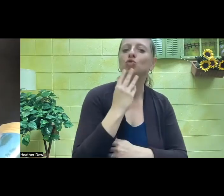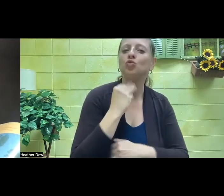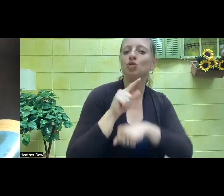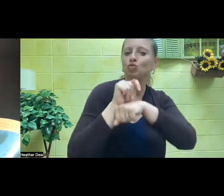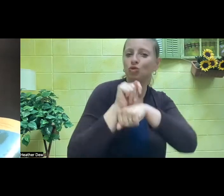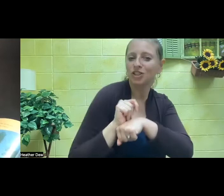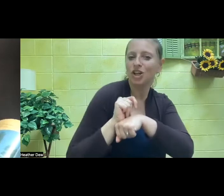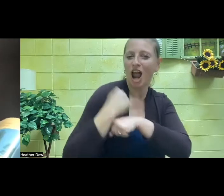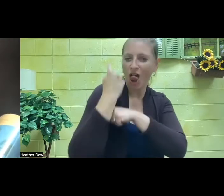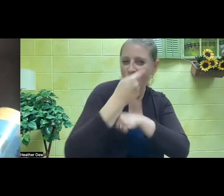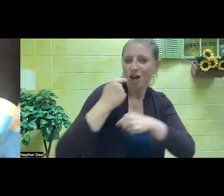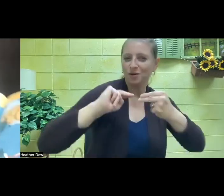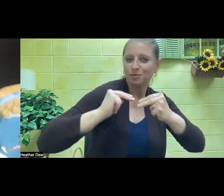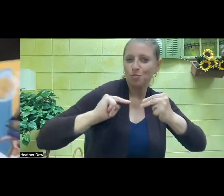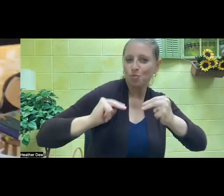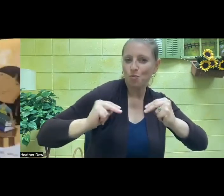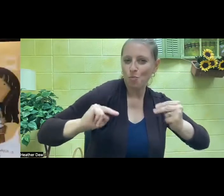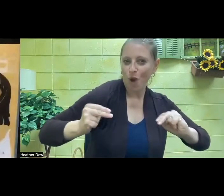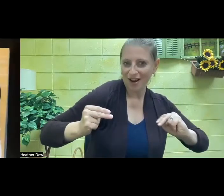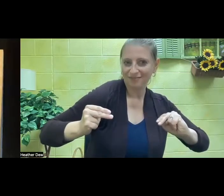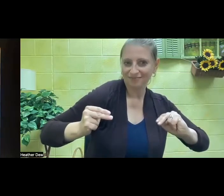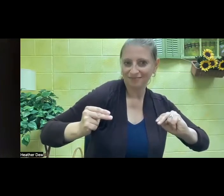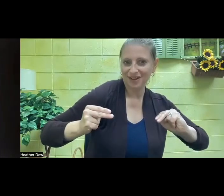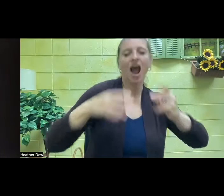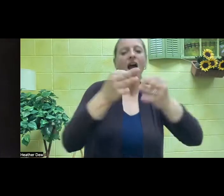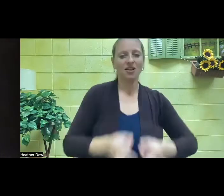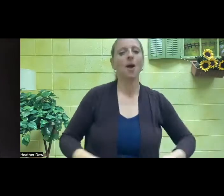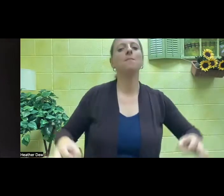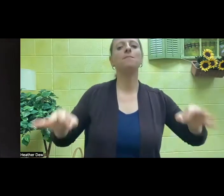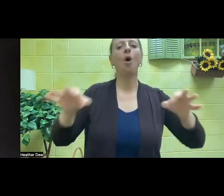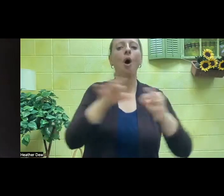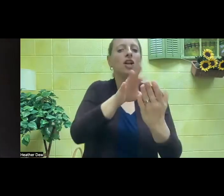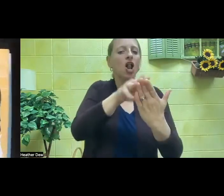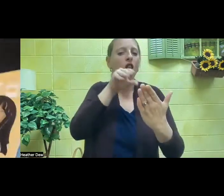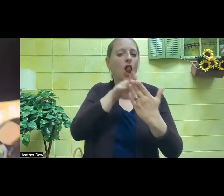it's important to learn from all kinds of bread. There it is up there.